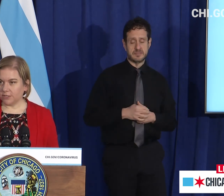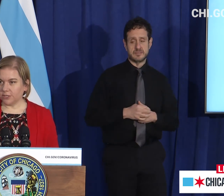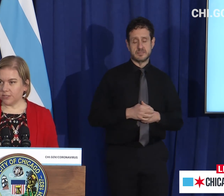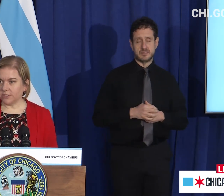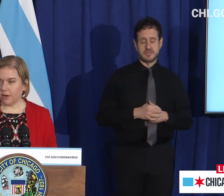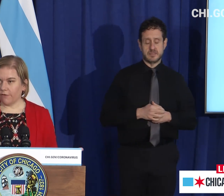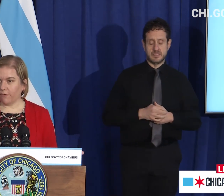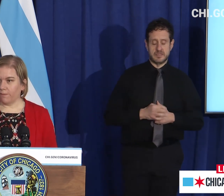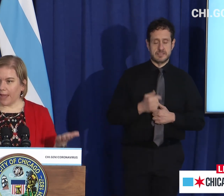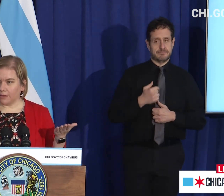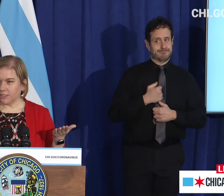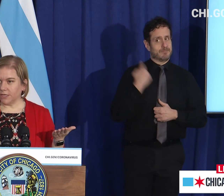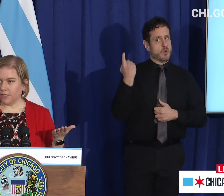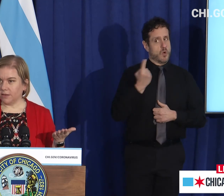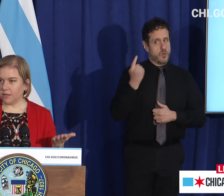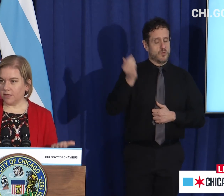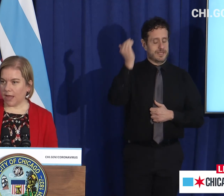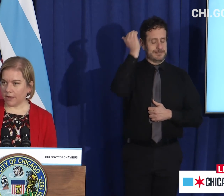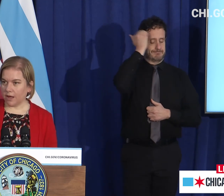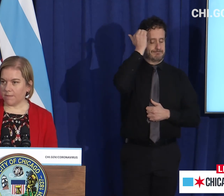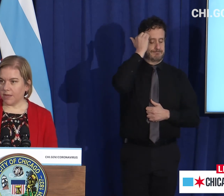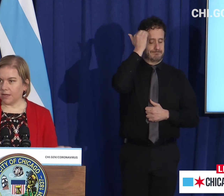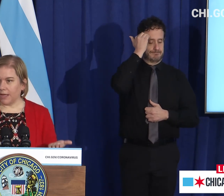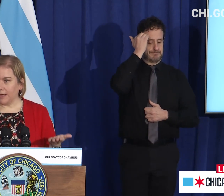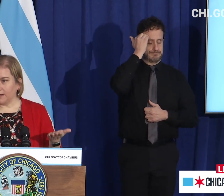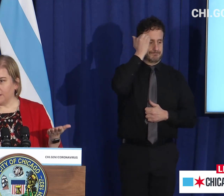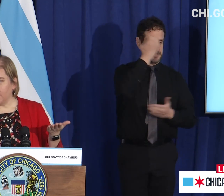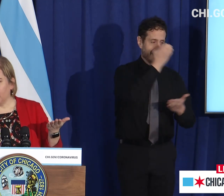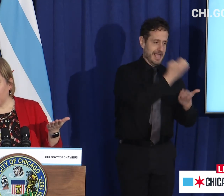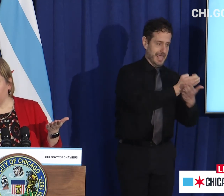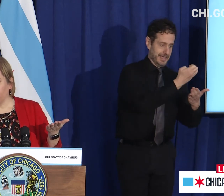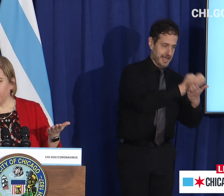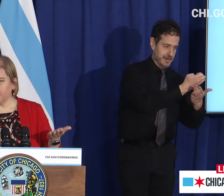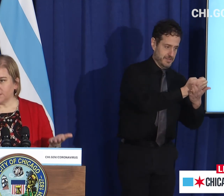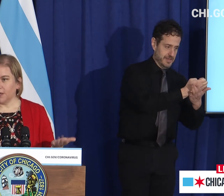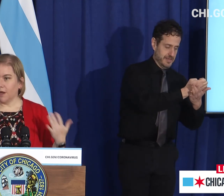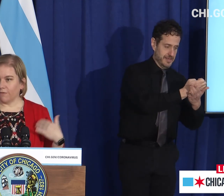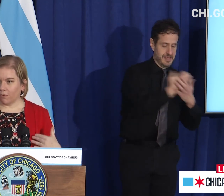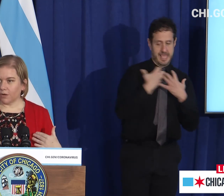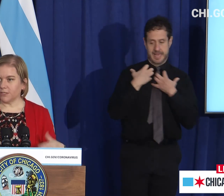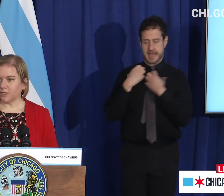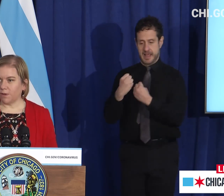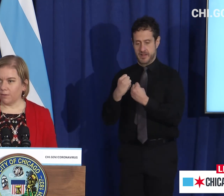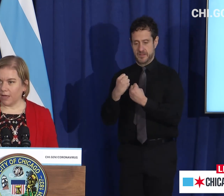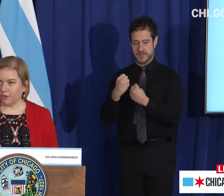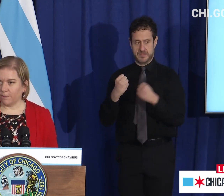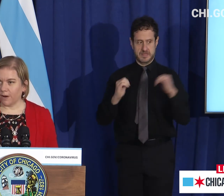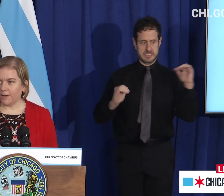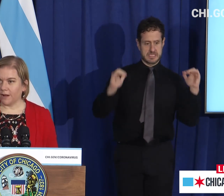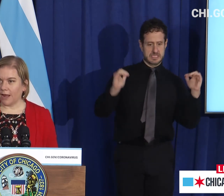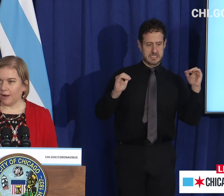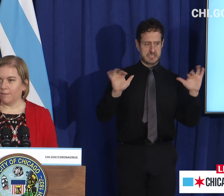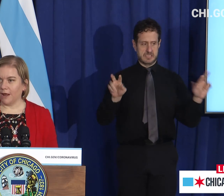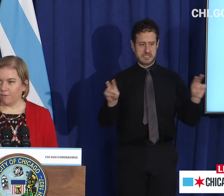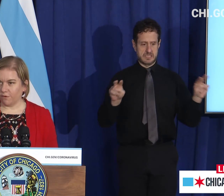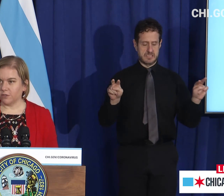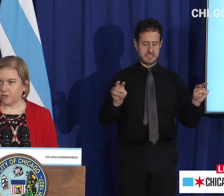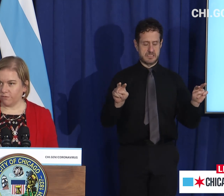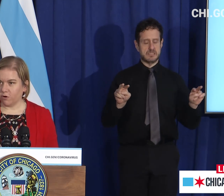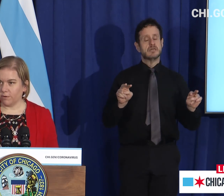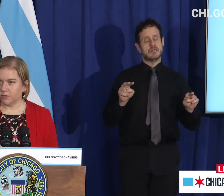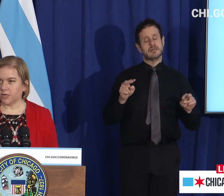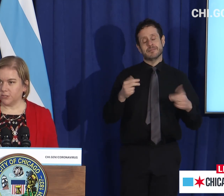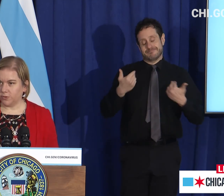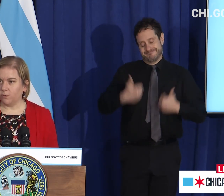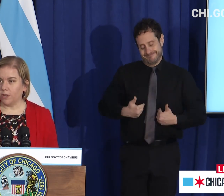always conscious of balancing the economic and the health risks. Of course, as the public health department, I come down first